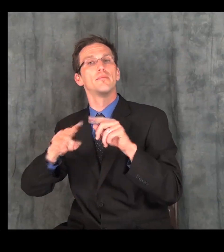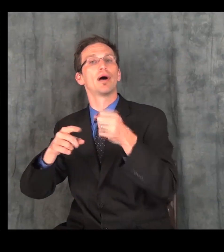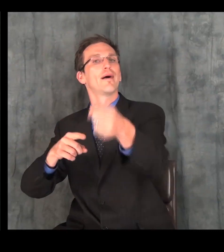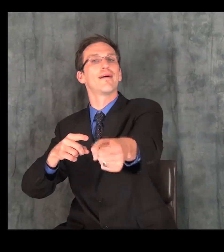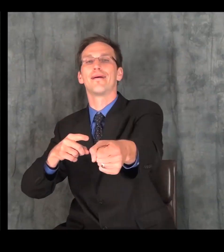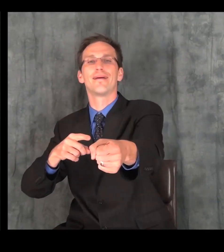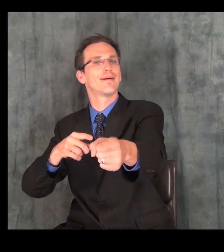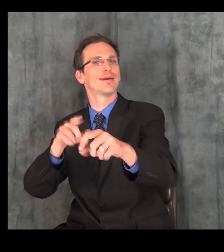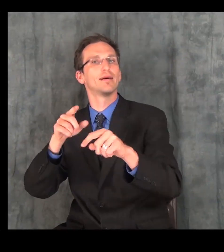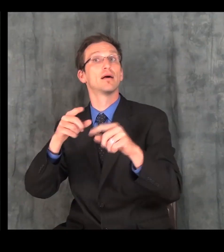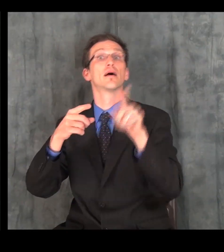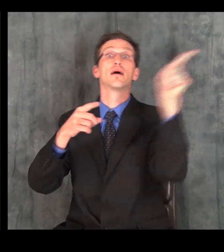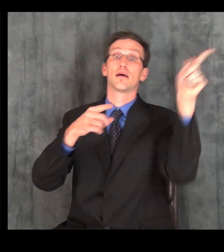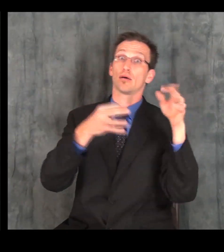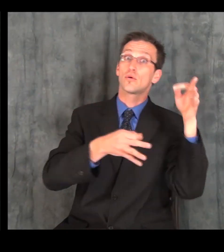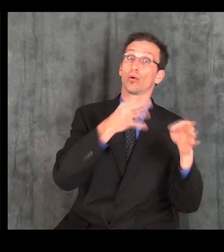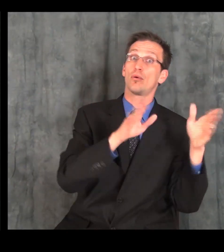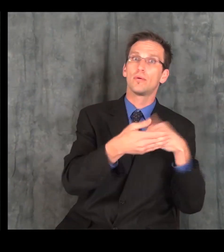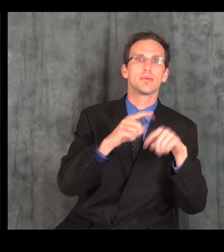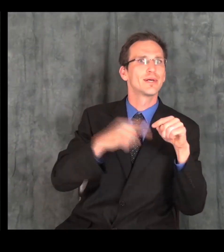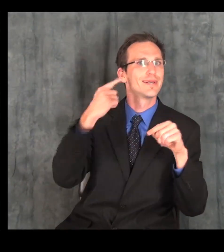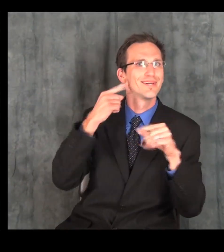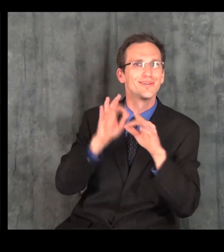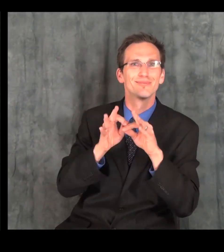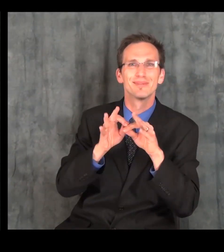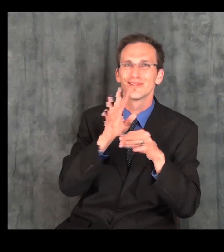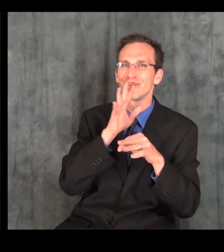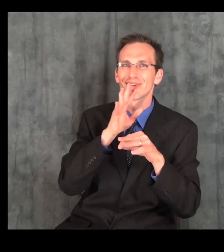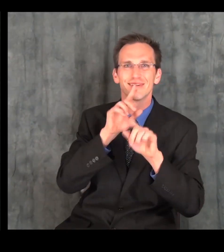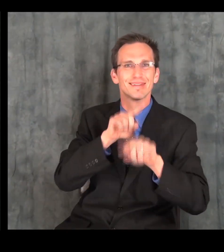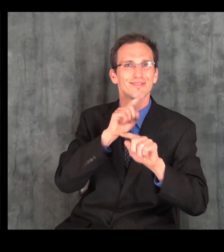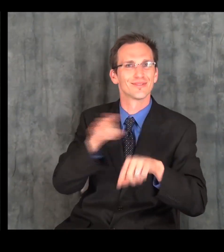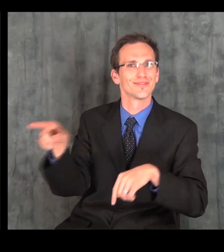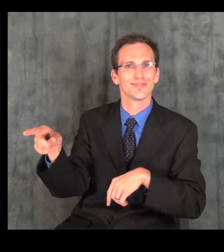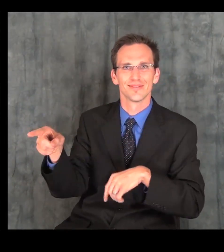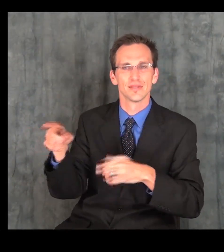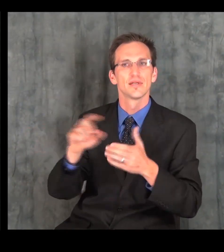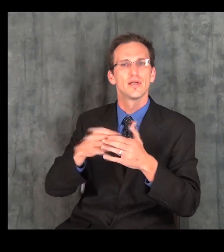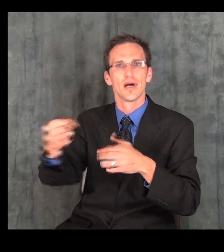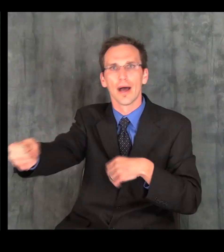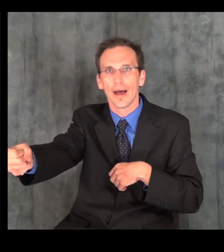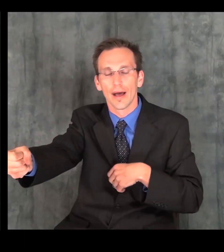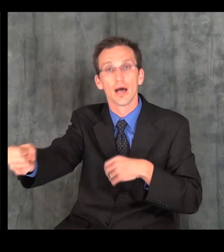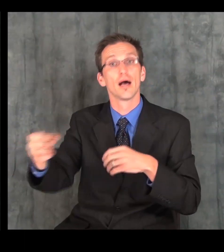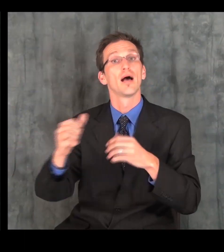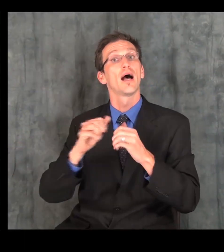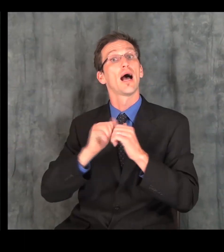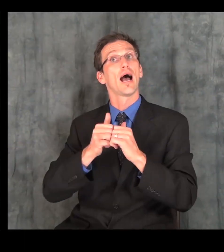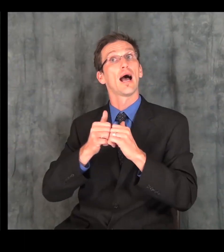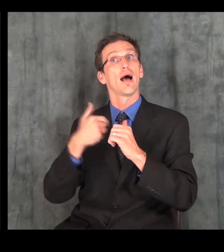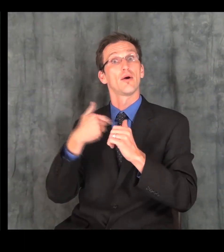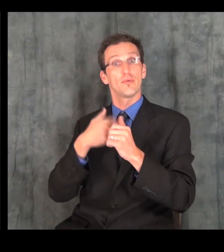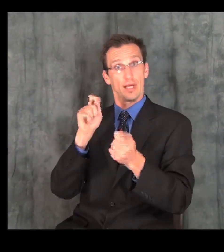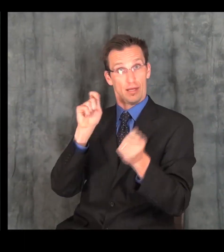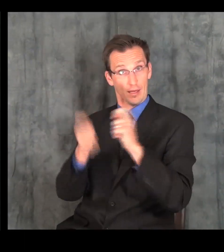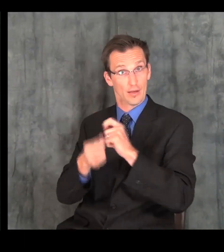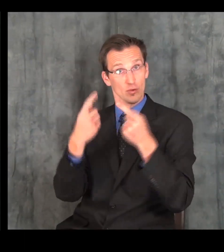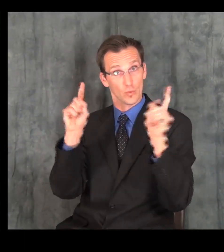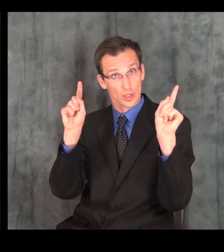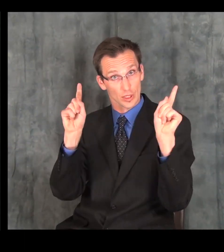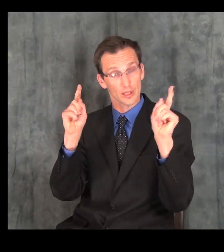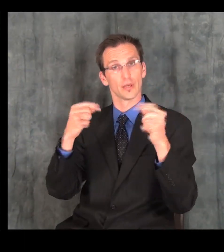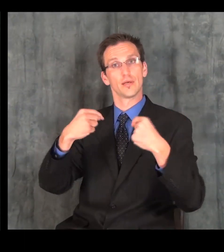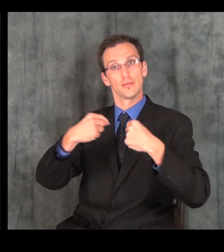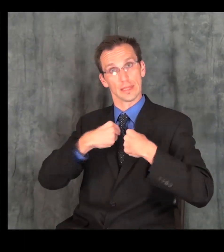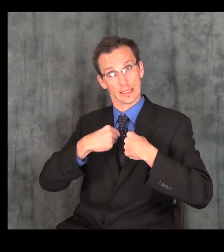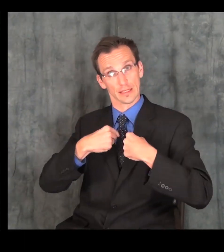microphone didn't pick it up. So in the court, they couldn't hear what was being said. And the only way we could get it to work was by